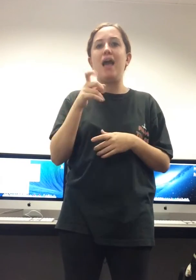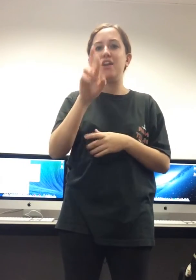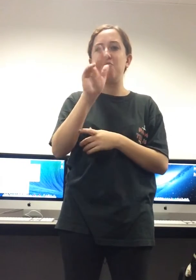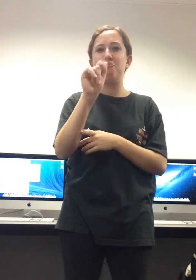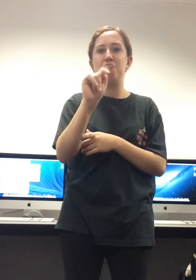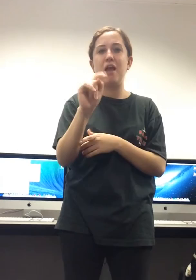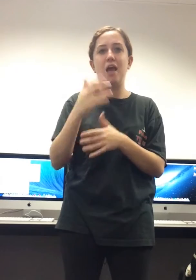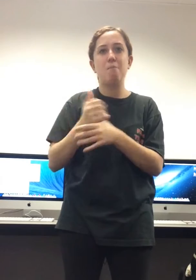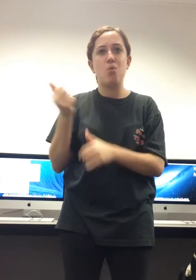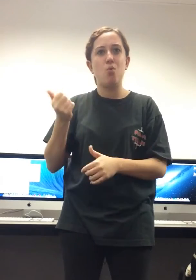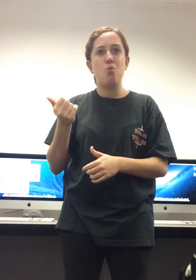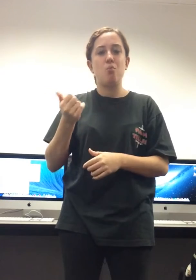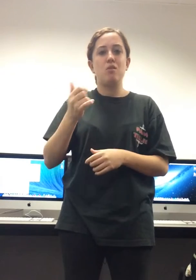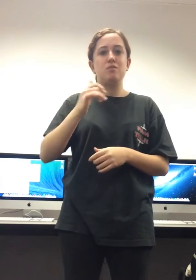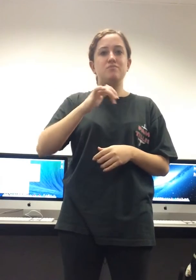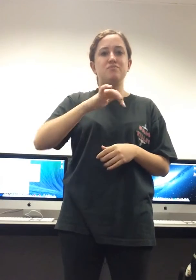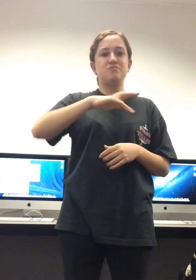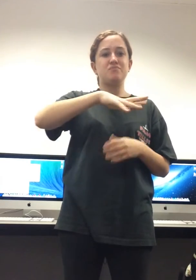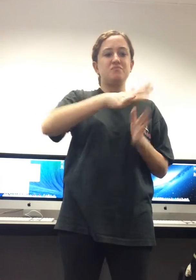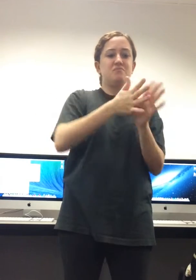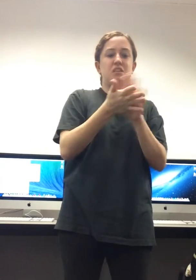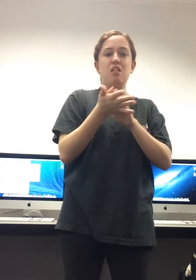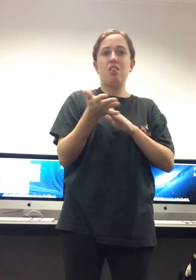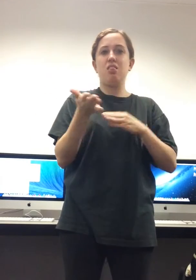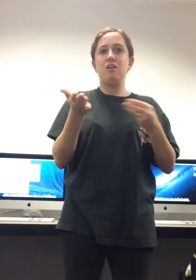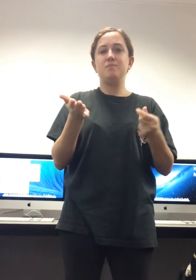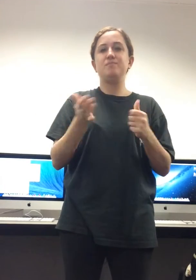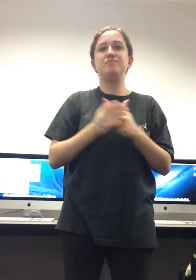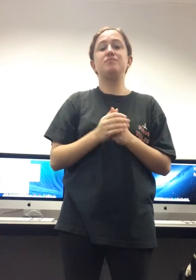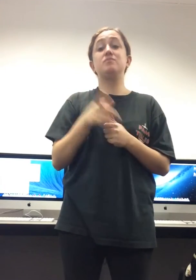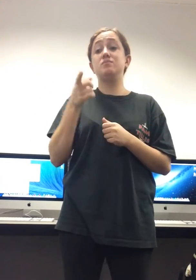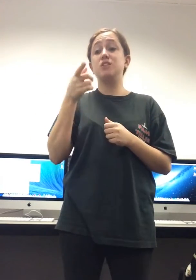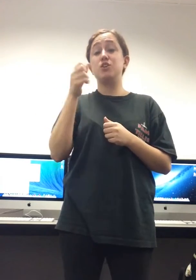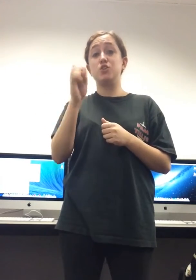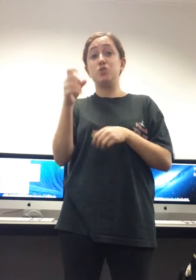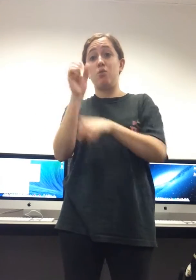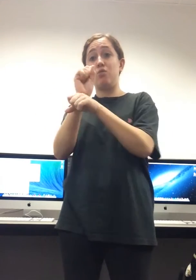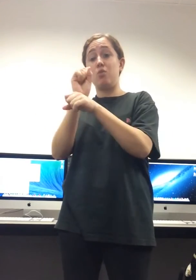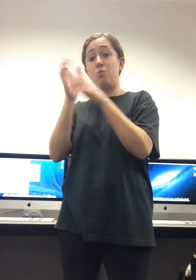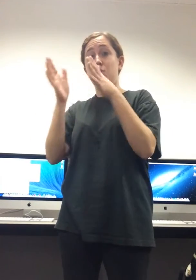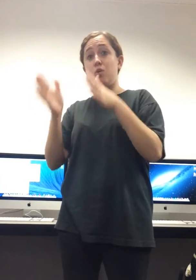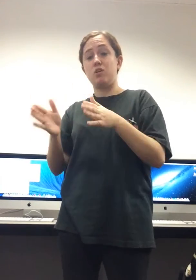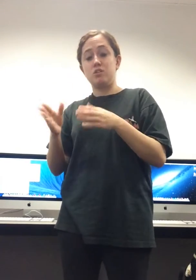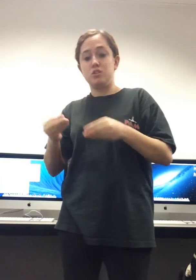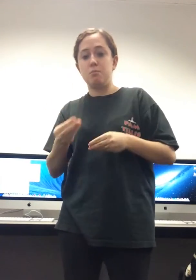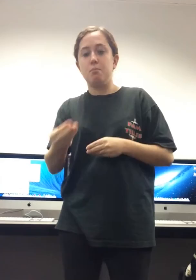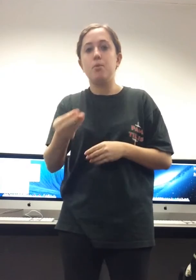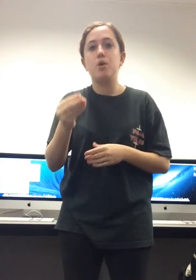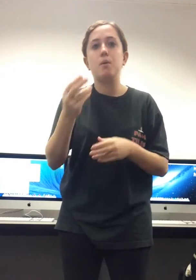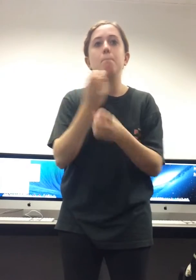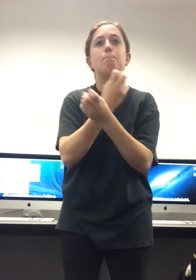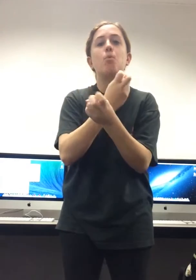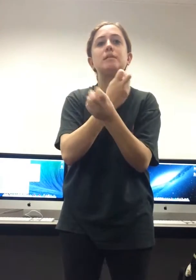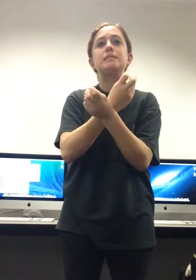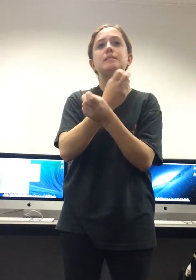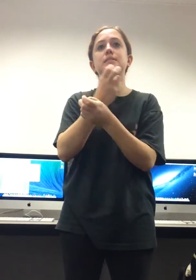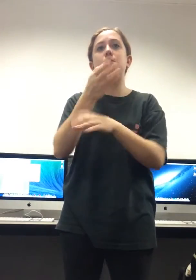nuisances, and the packers put poisoned bread out for them. They would die, and